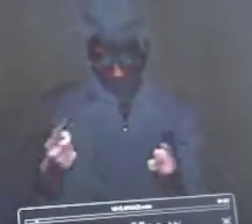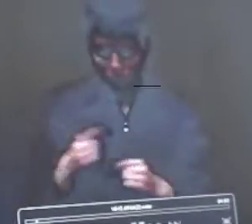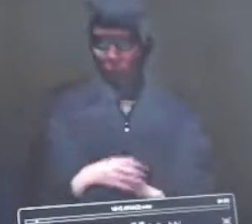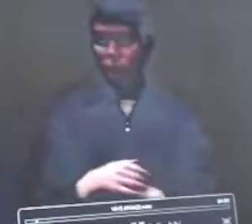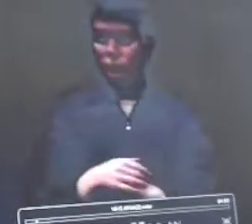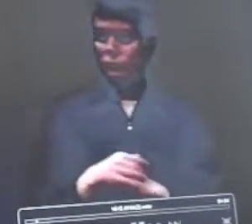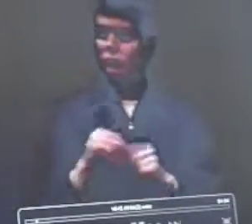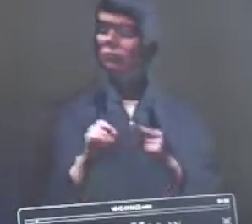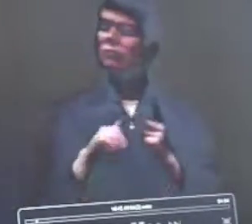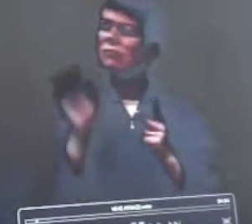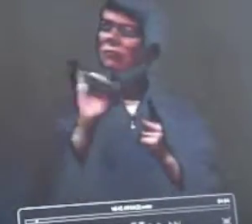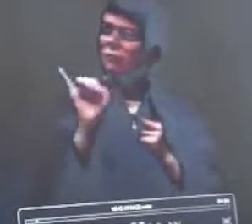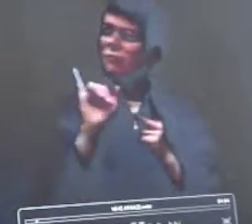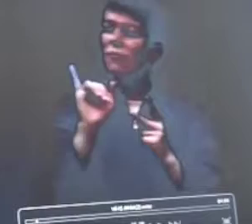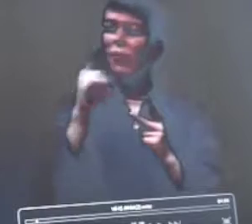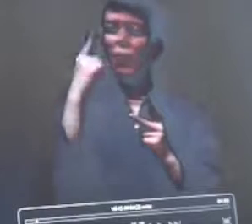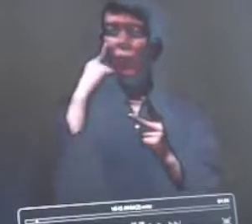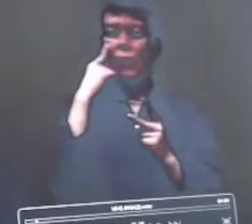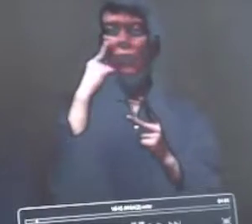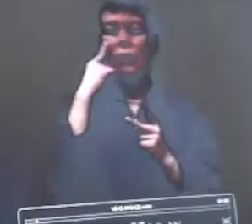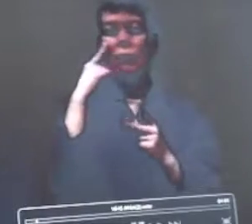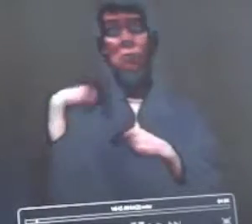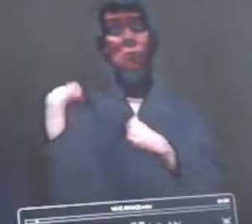It can be done simultaneously.